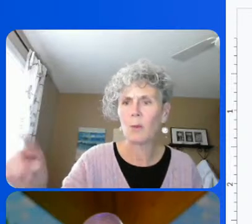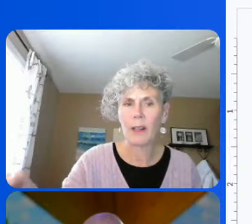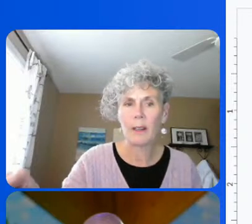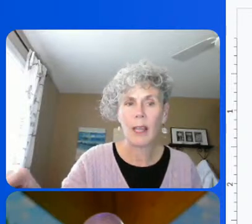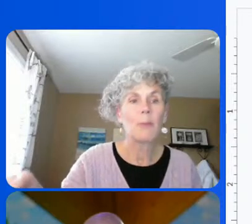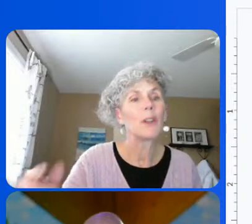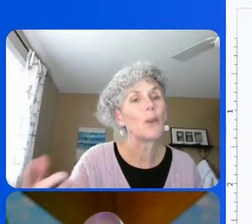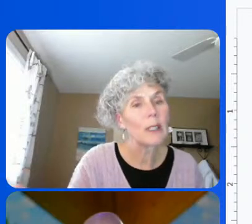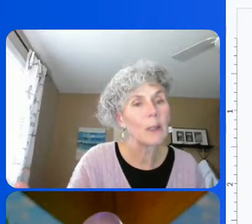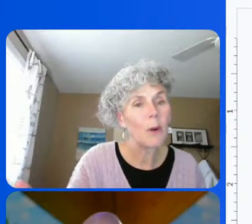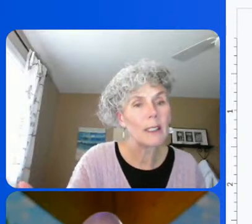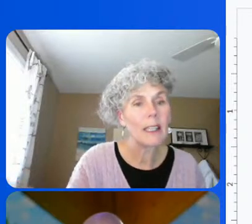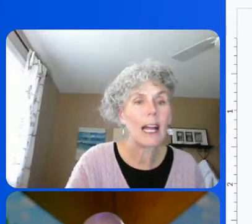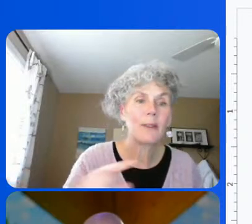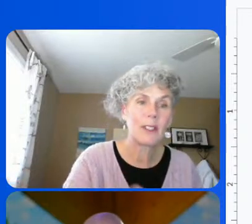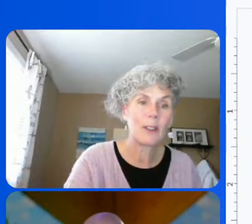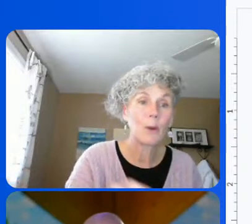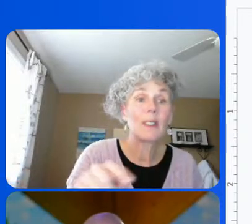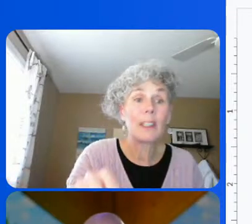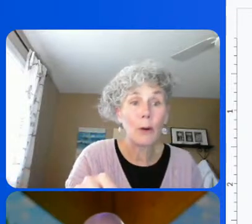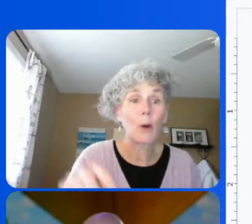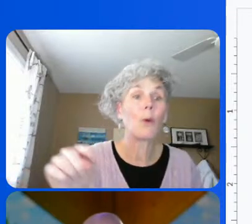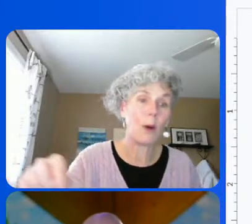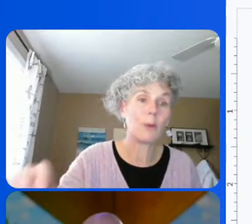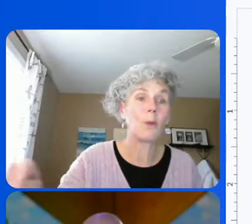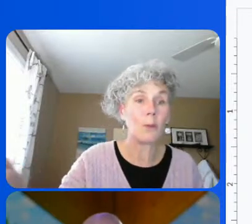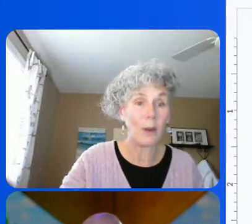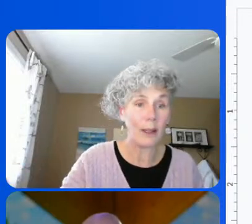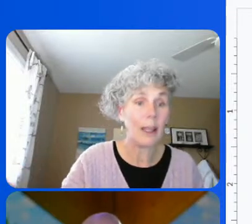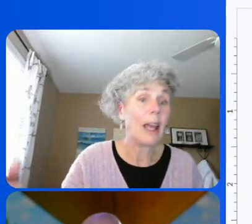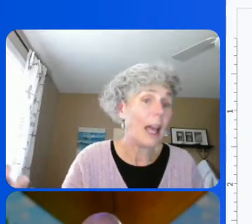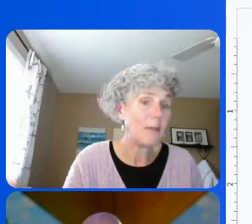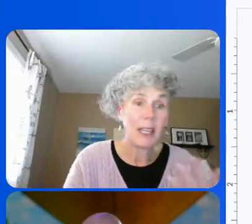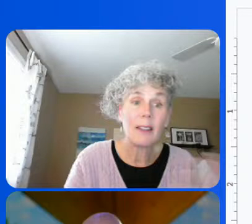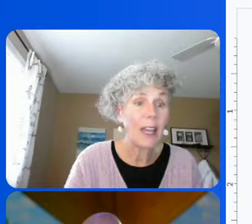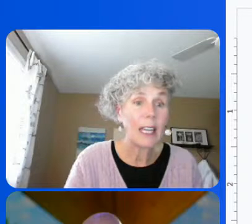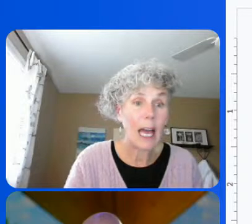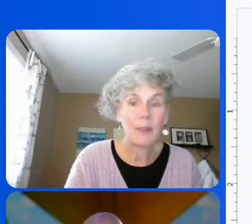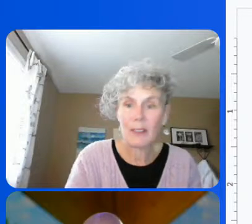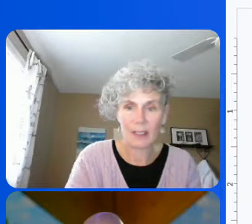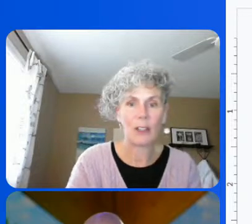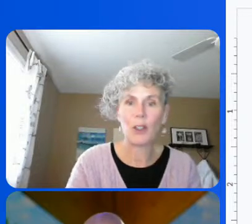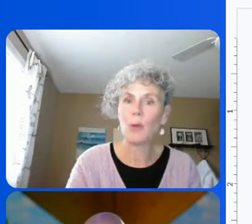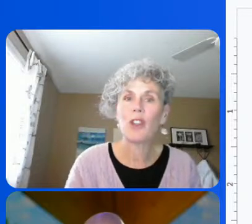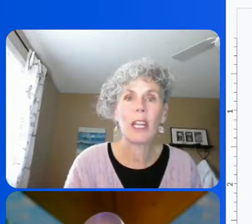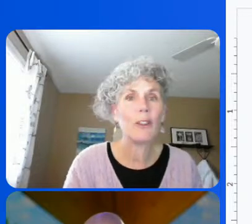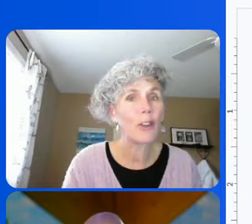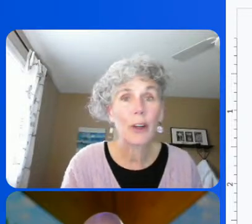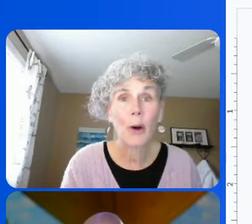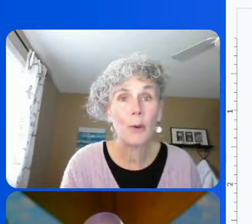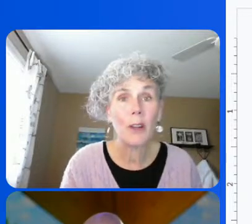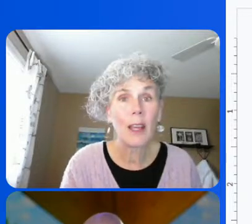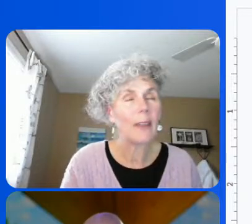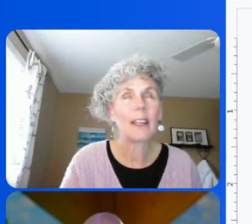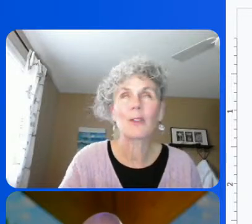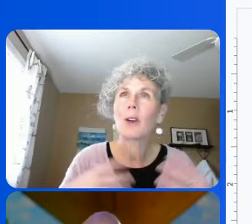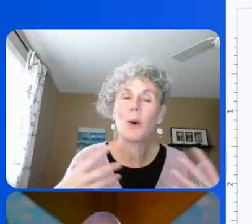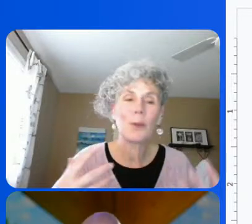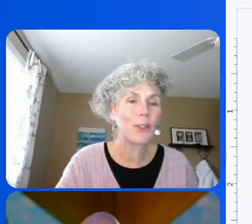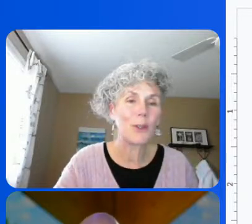1, but you really wanted to have 0, 0, 1, 1, 1. And if that happens, then you change your code. And that's what coders do